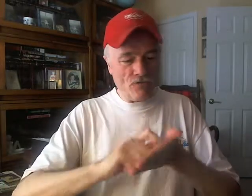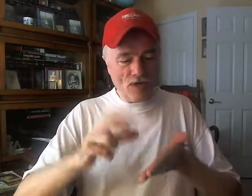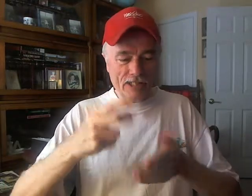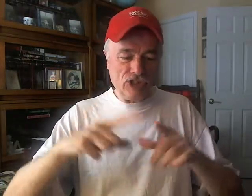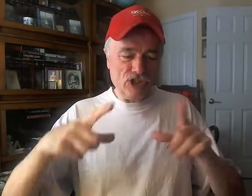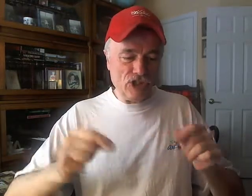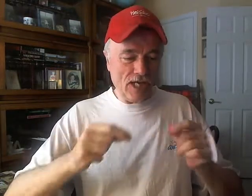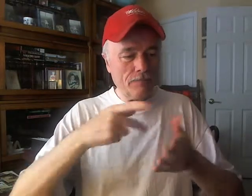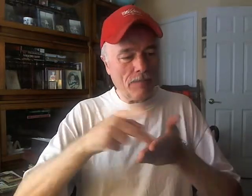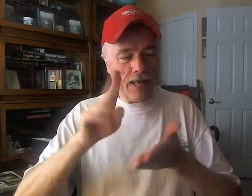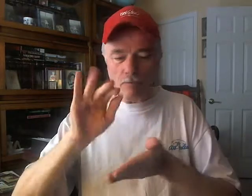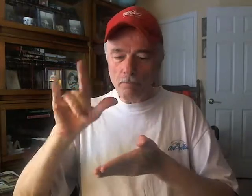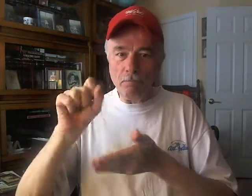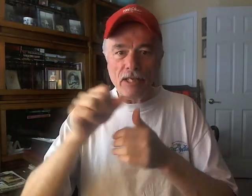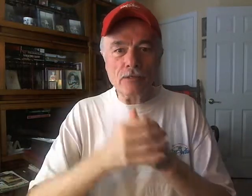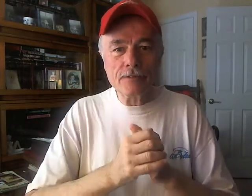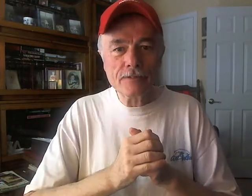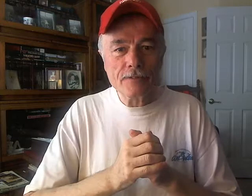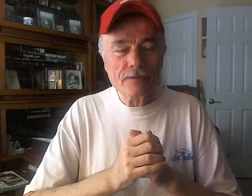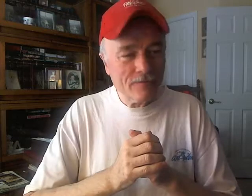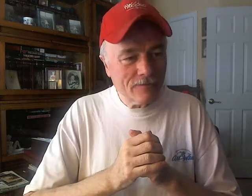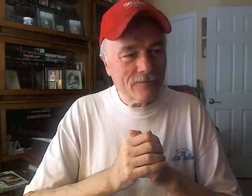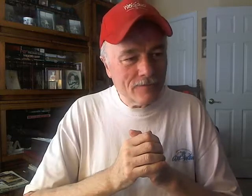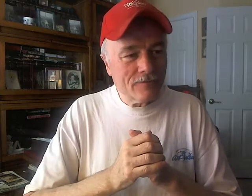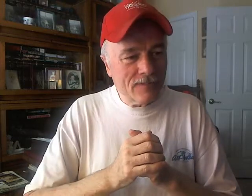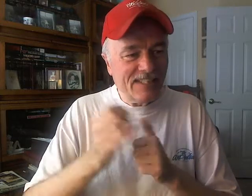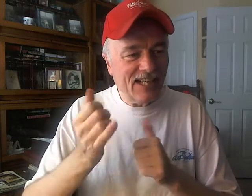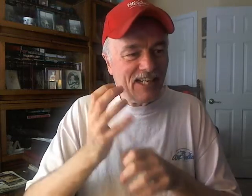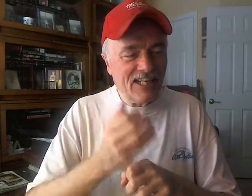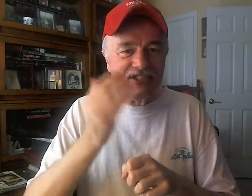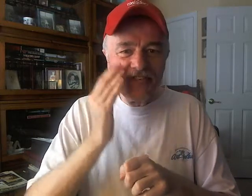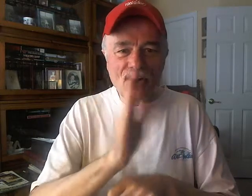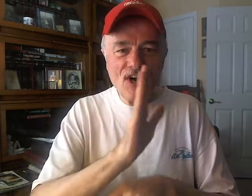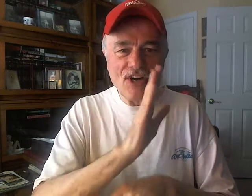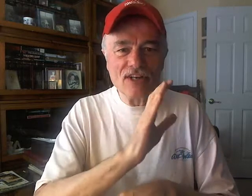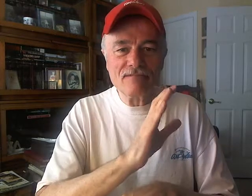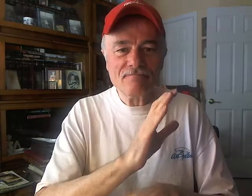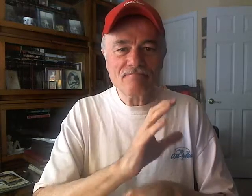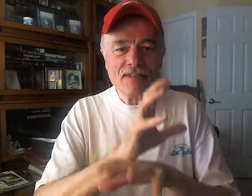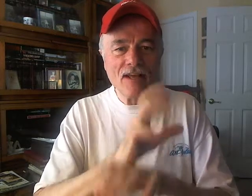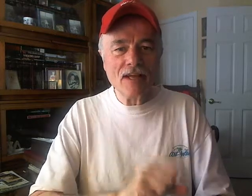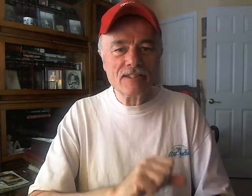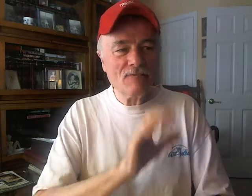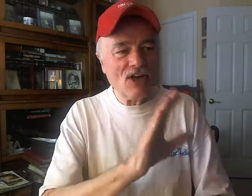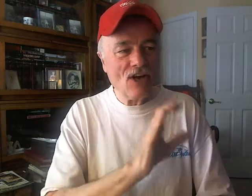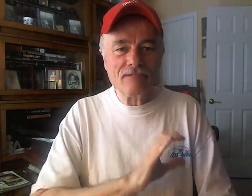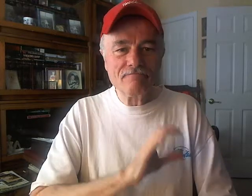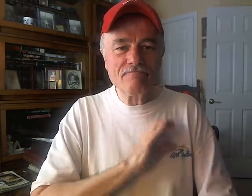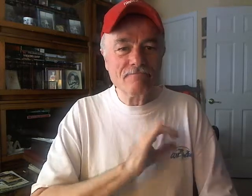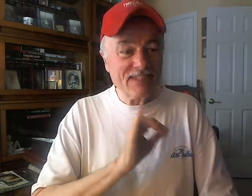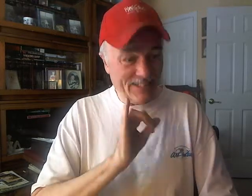But she feels you get to know her cousin.